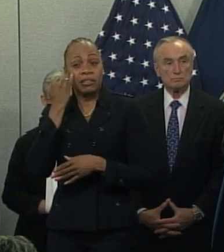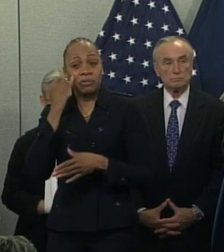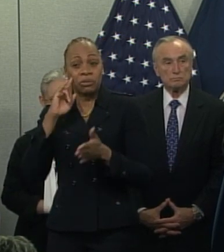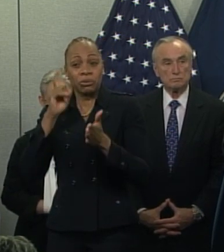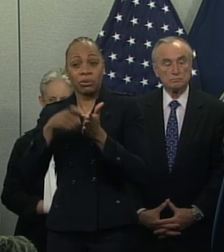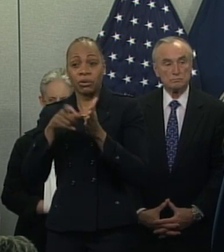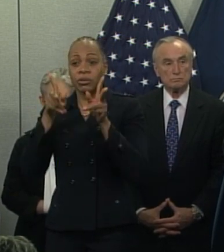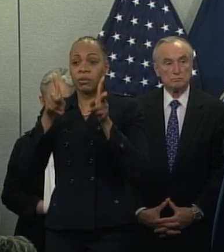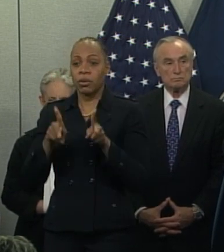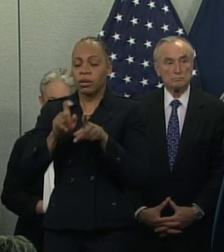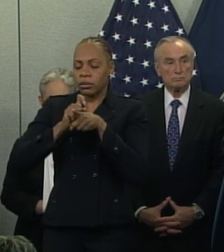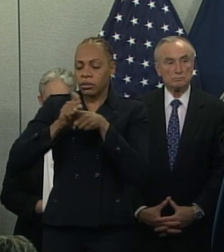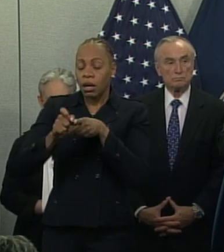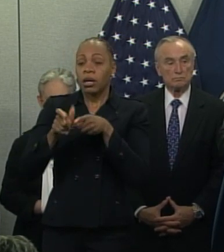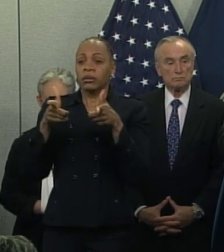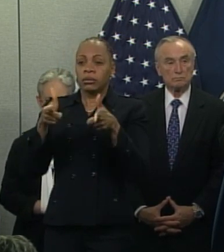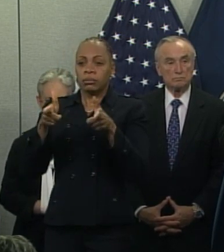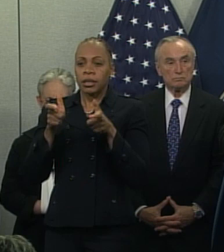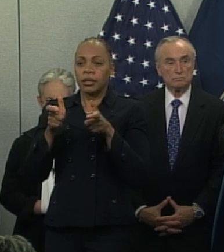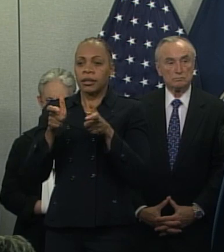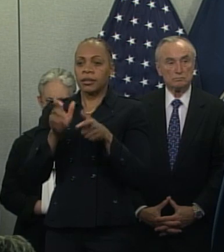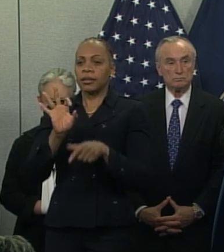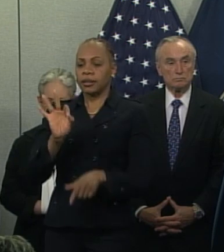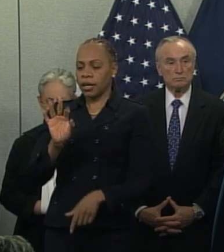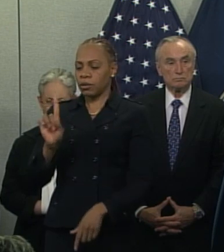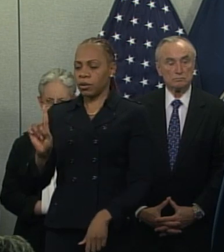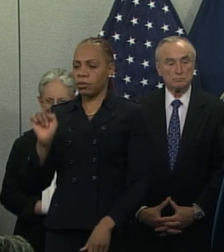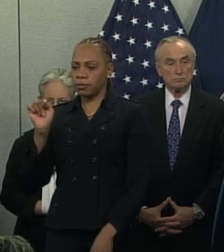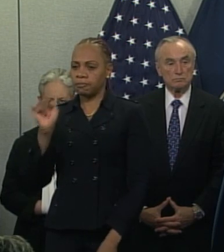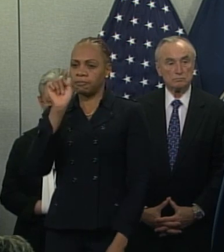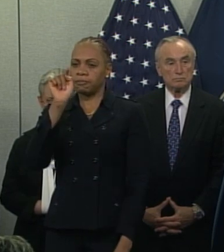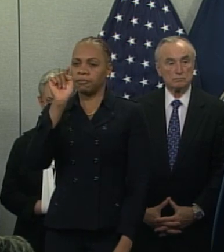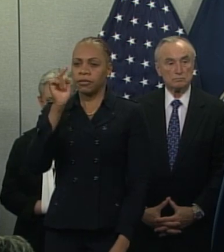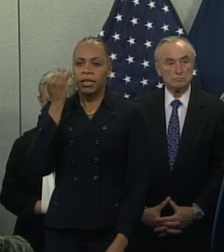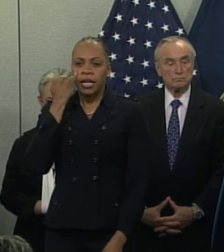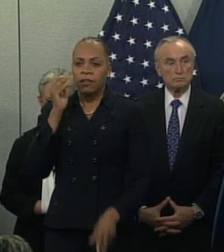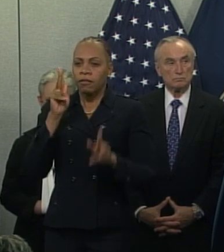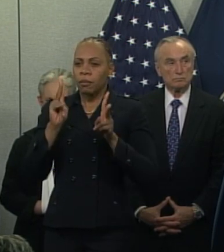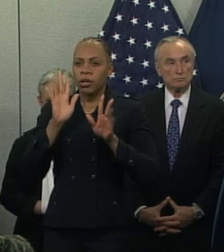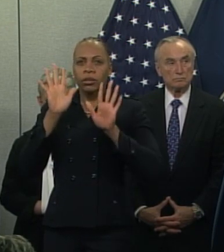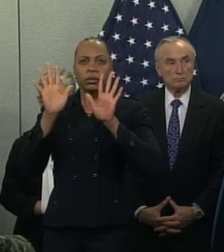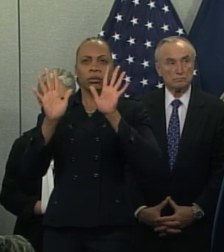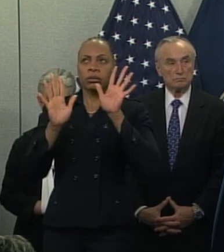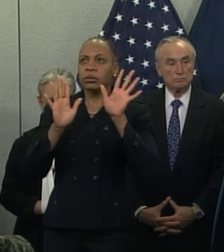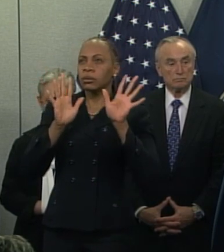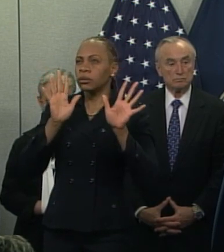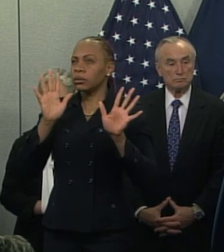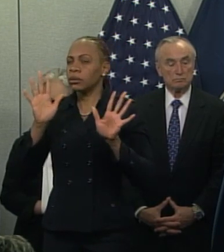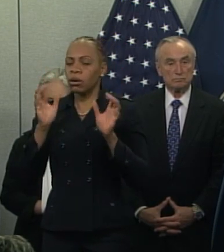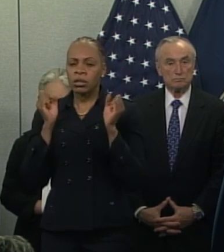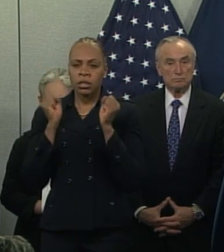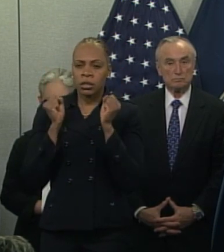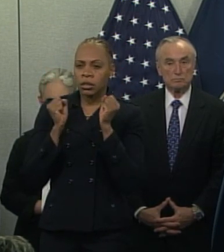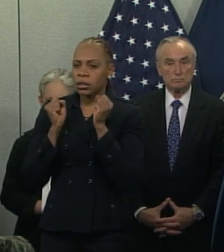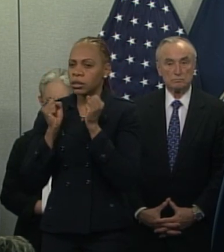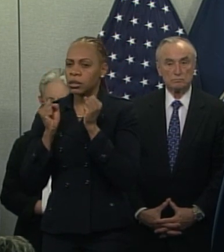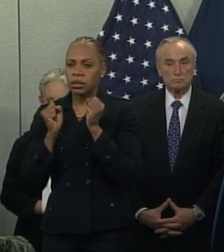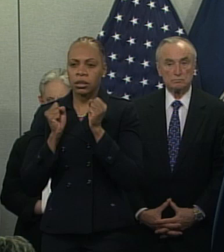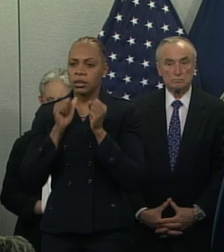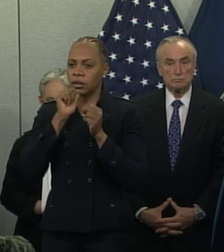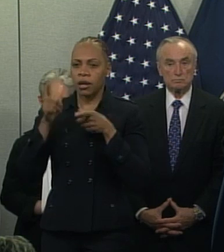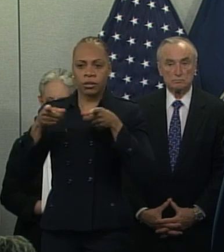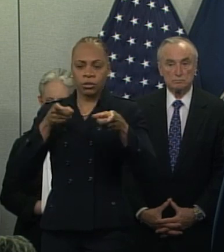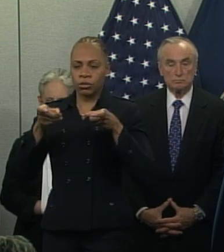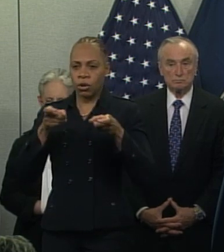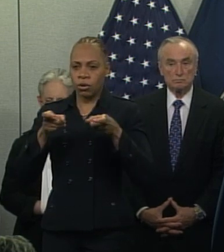please call immediately to 911 for help. Anyone disoriented or shivering in an uncontrollable manner,